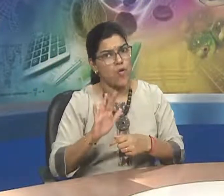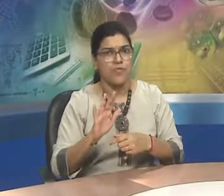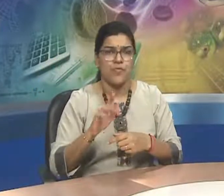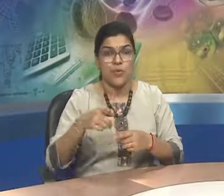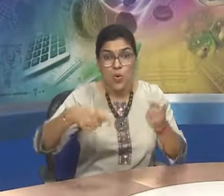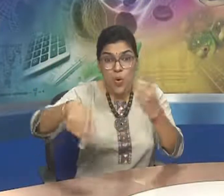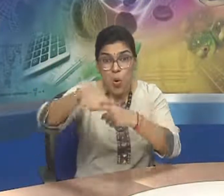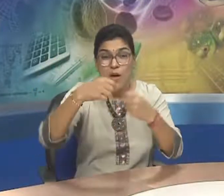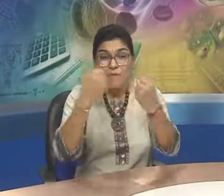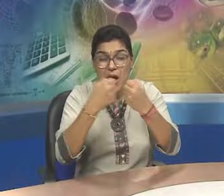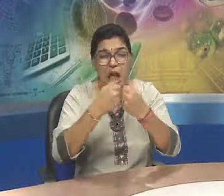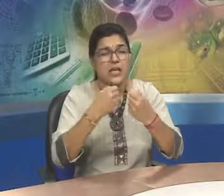During some